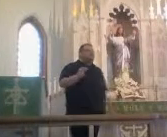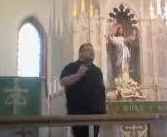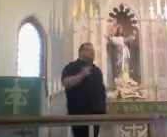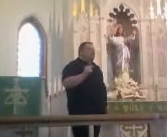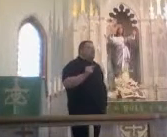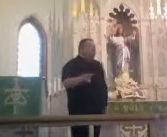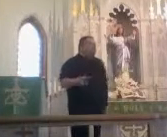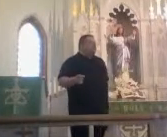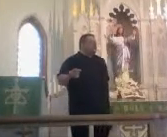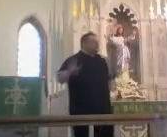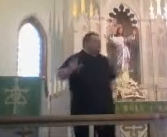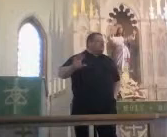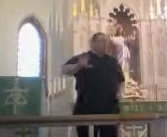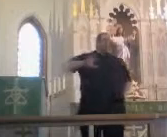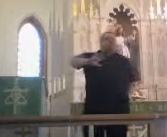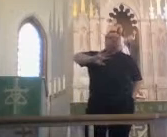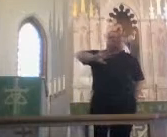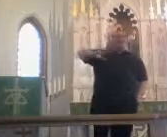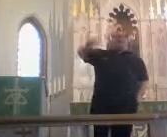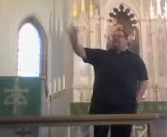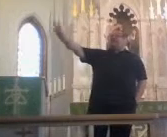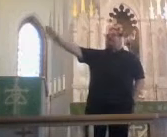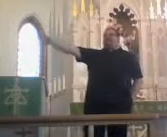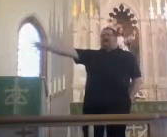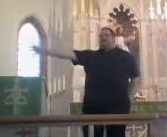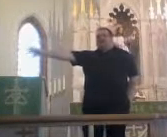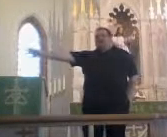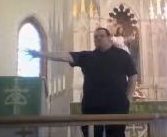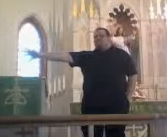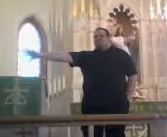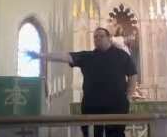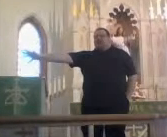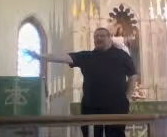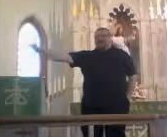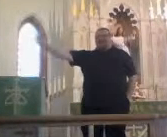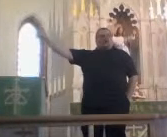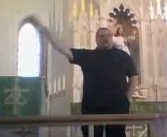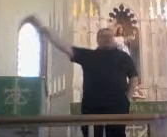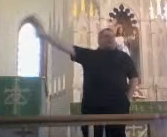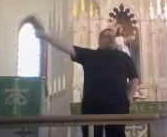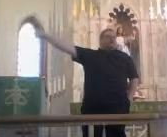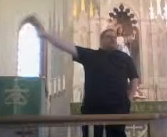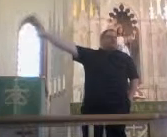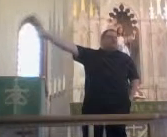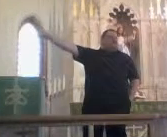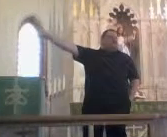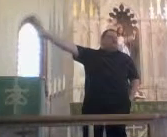is not real. He staged a miraculous event at the Washington Monument in D.C.